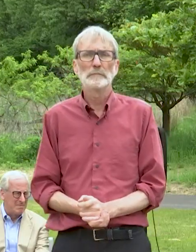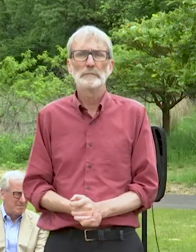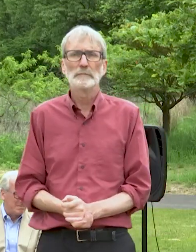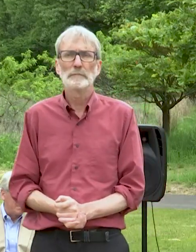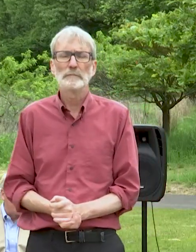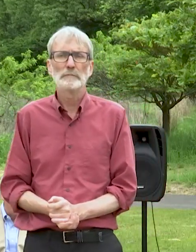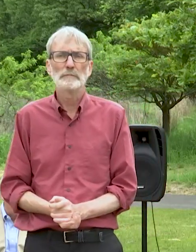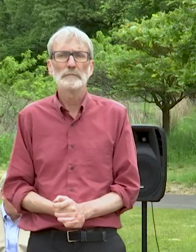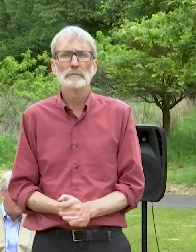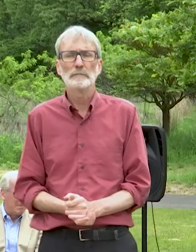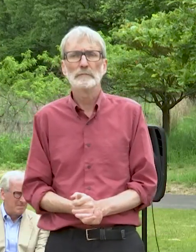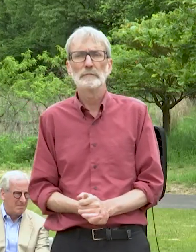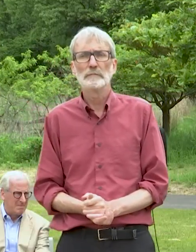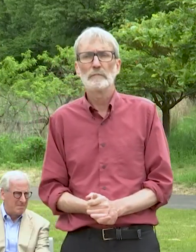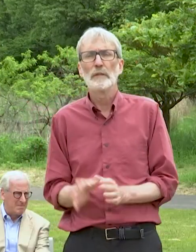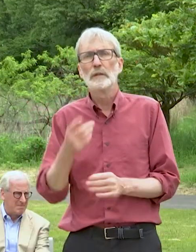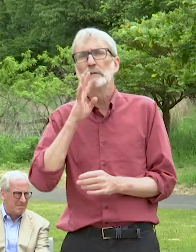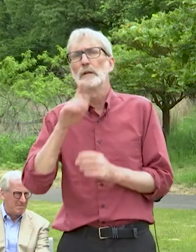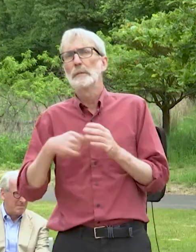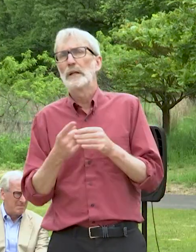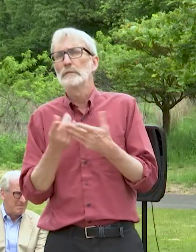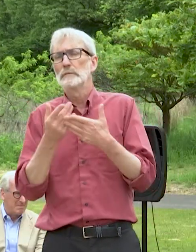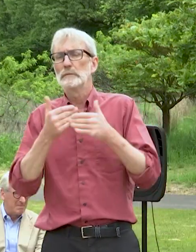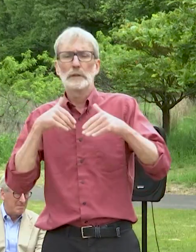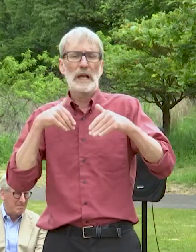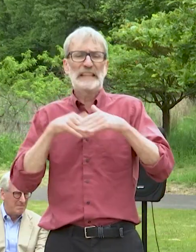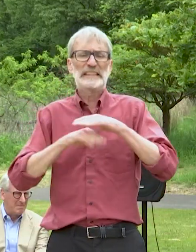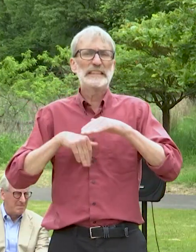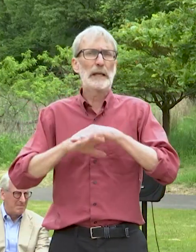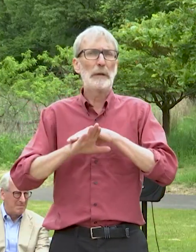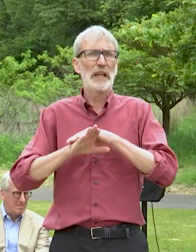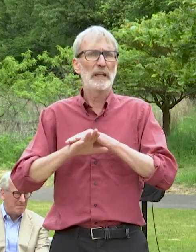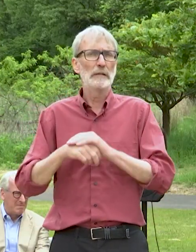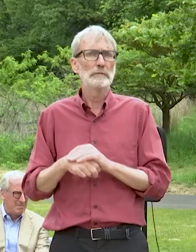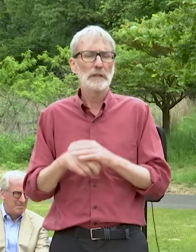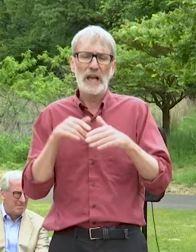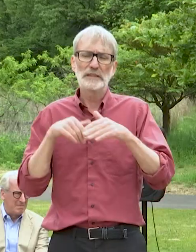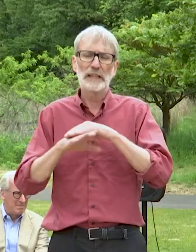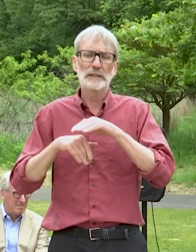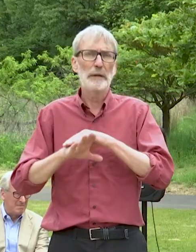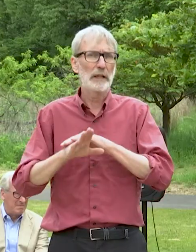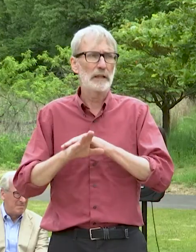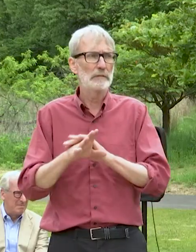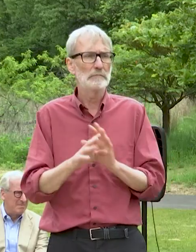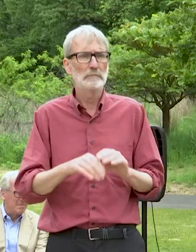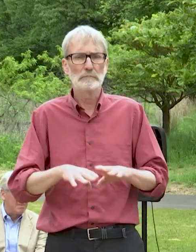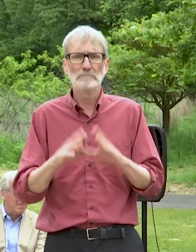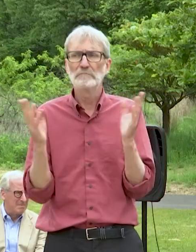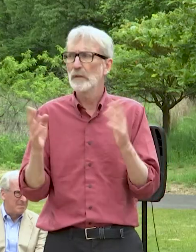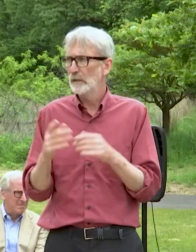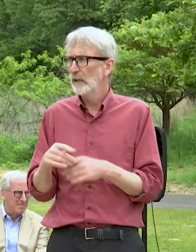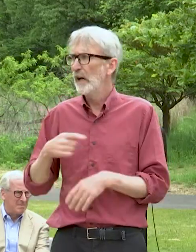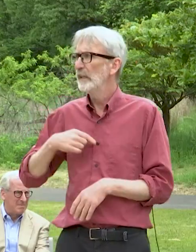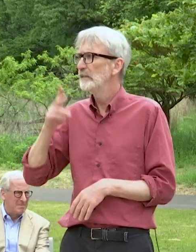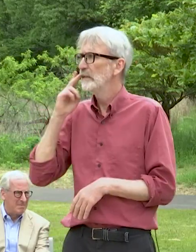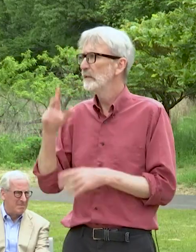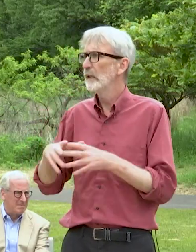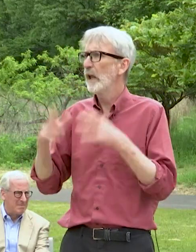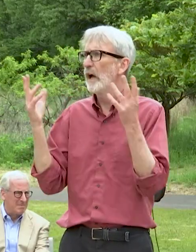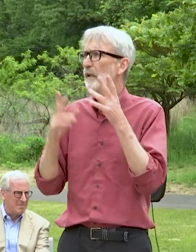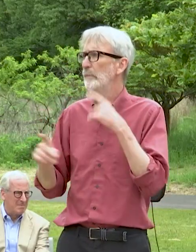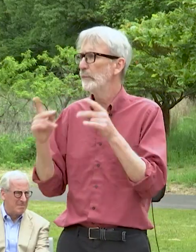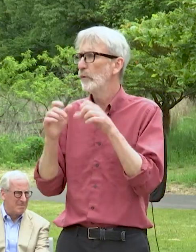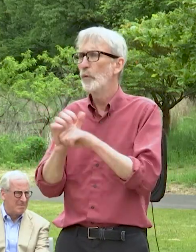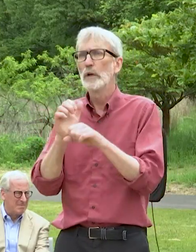When we talk about accessibility, we almost, and this is for, and I see lots of our folks who work with